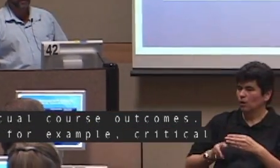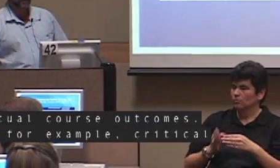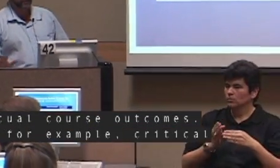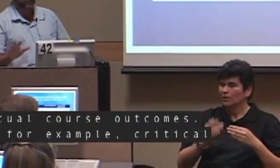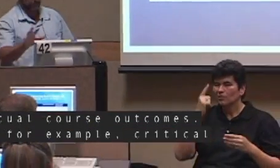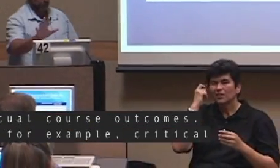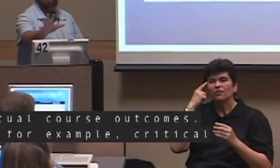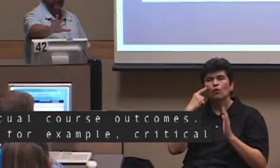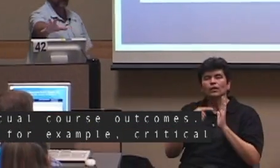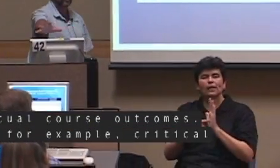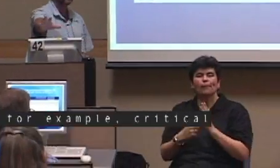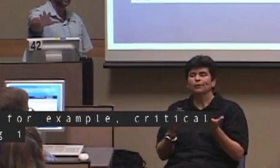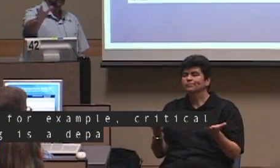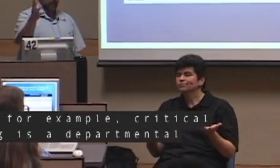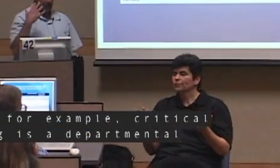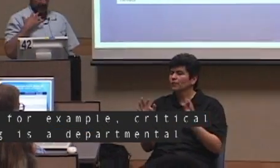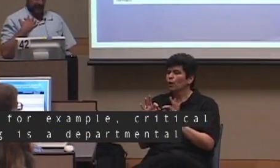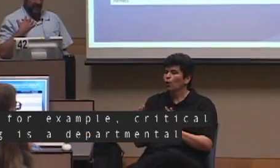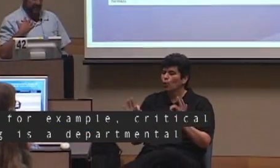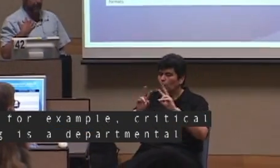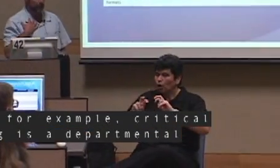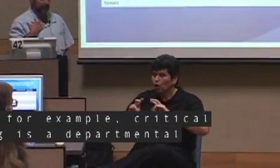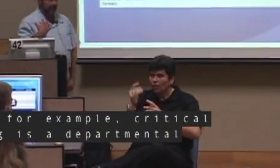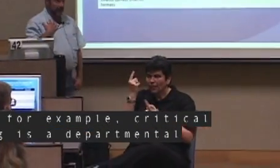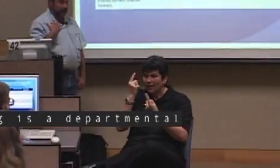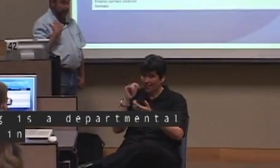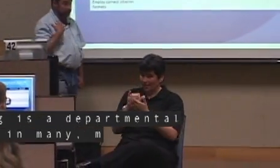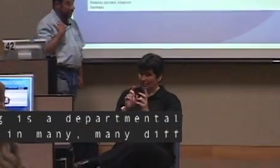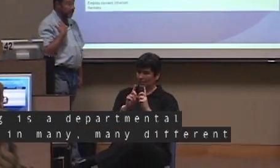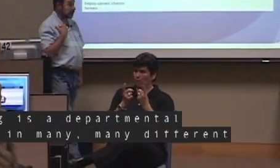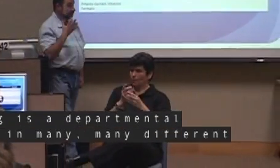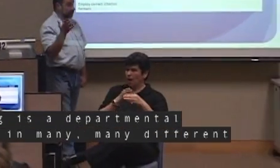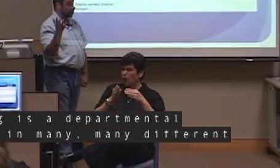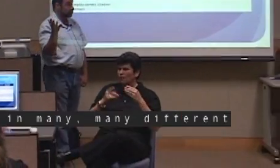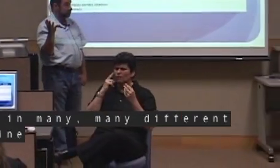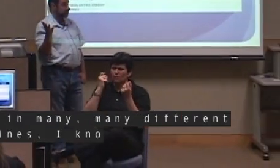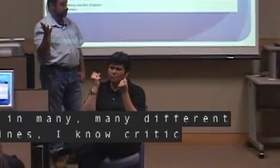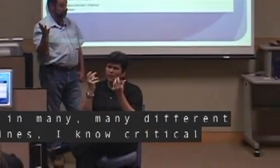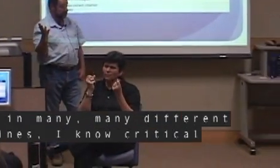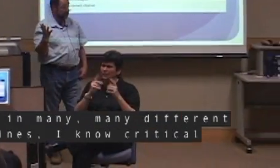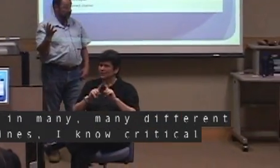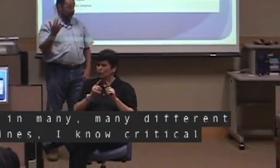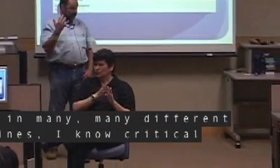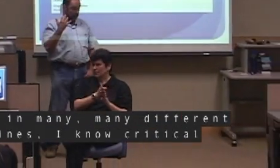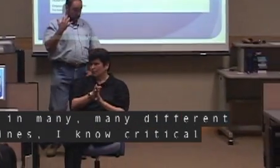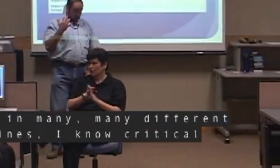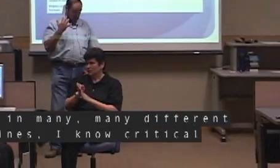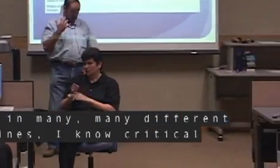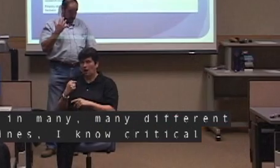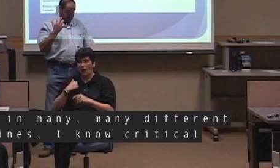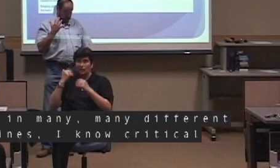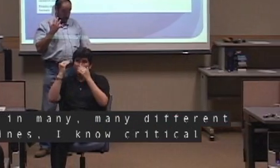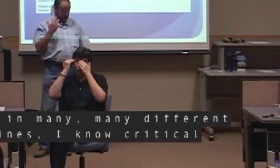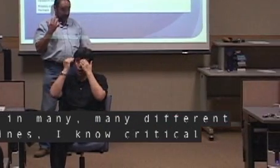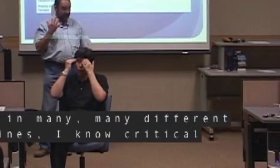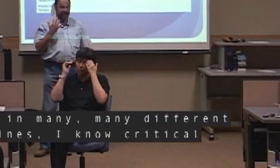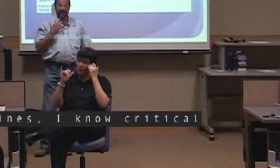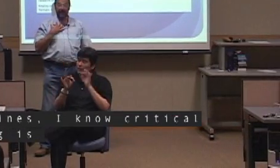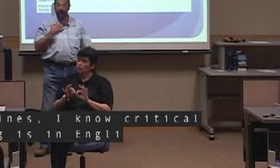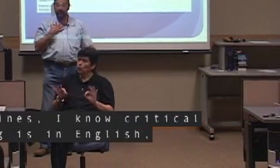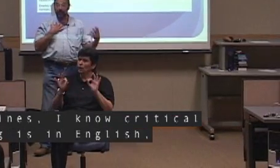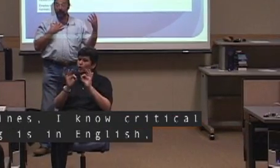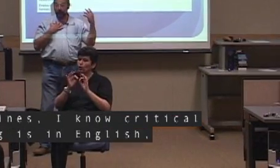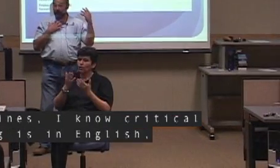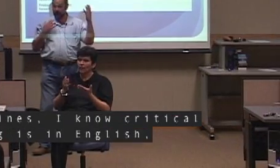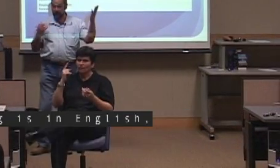for example, critical thinking is a departmental outcome in many, many different disciplines. I know critical thinking is